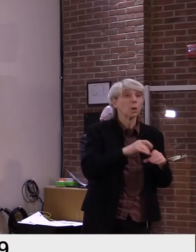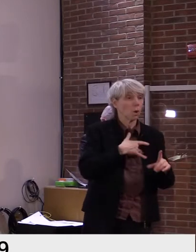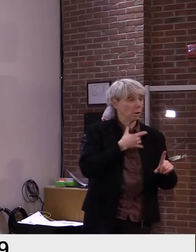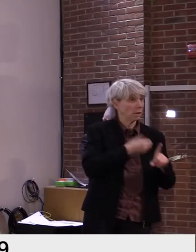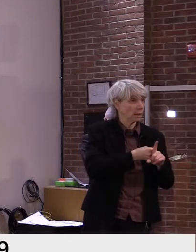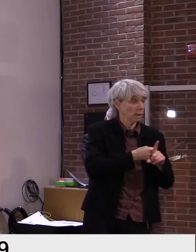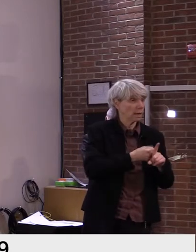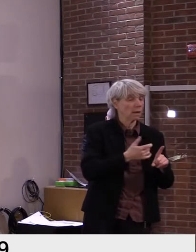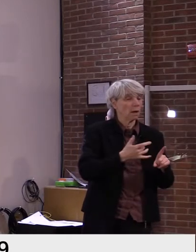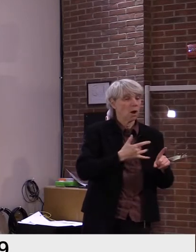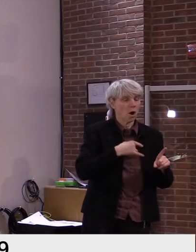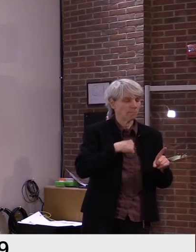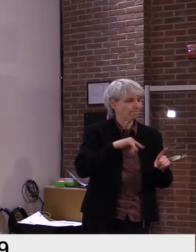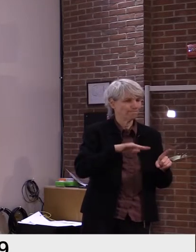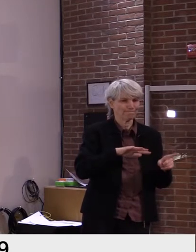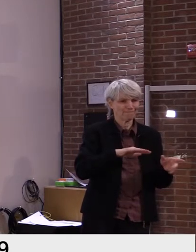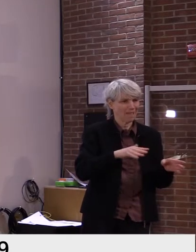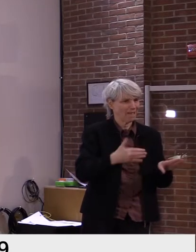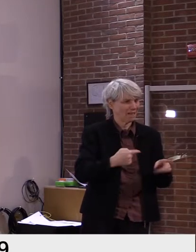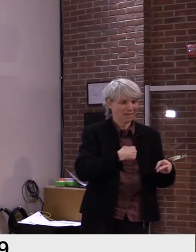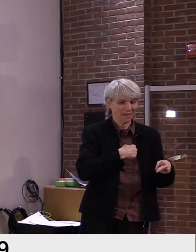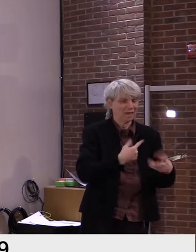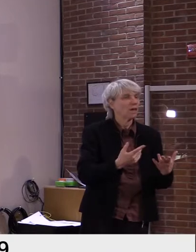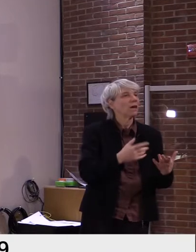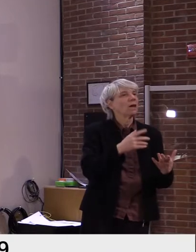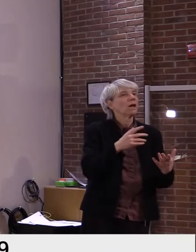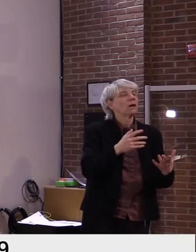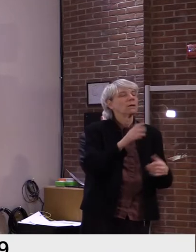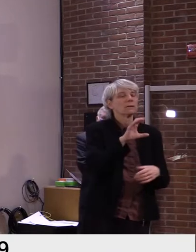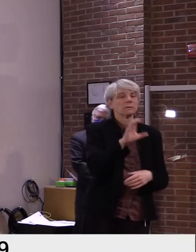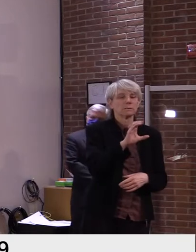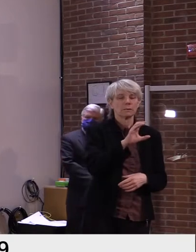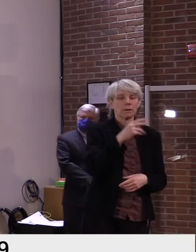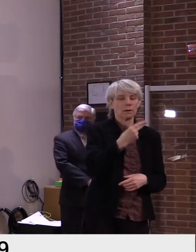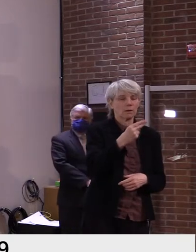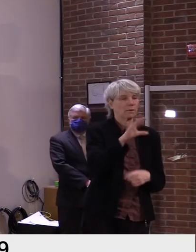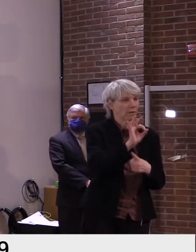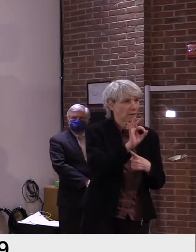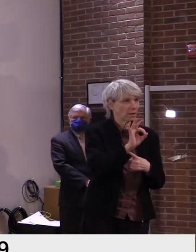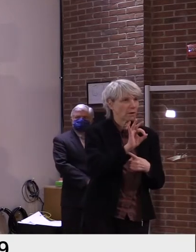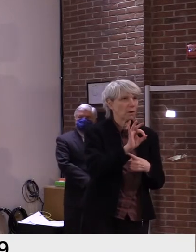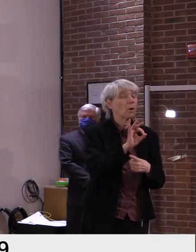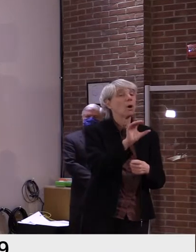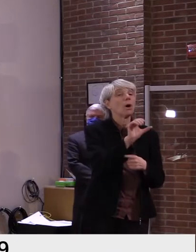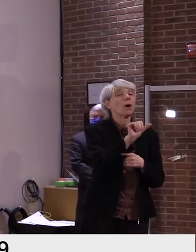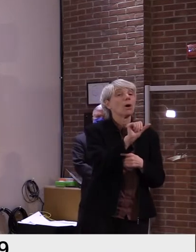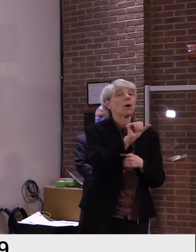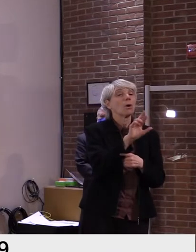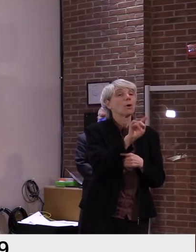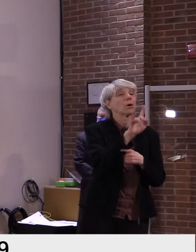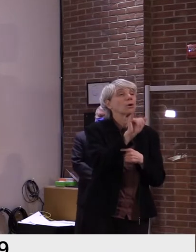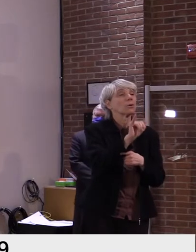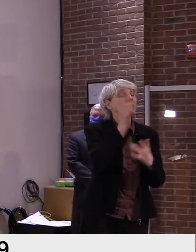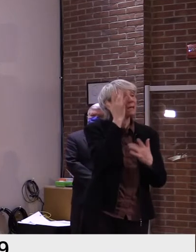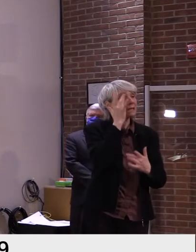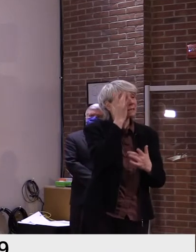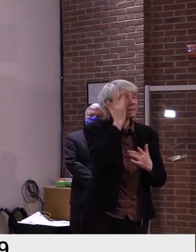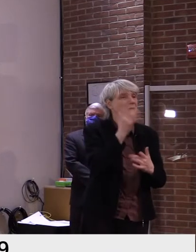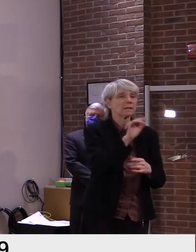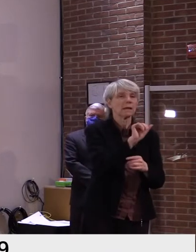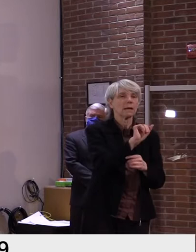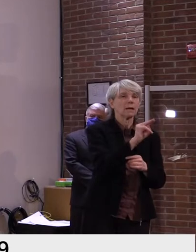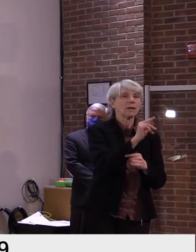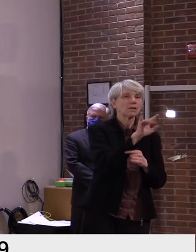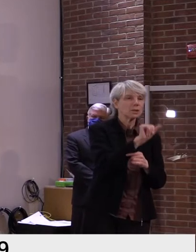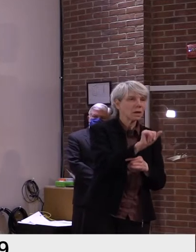attack, heart failure, congestive heart failure, coronary artery disease, which is angina,